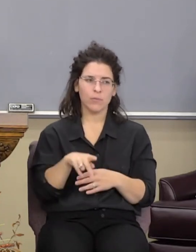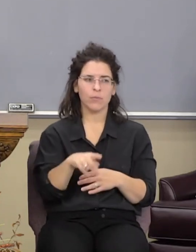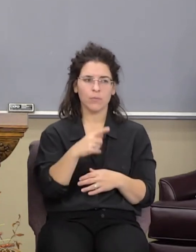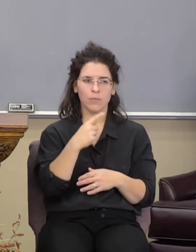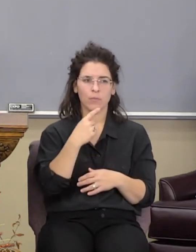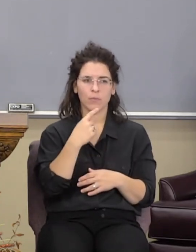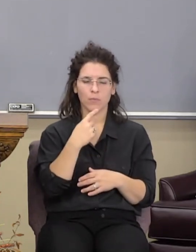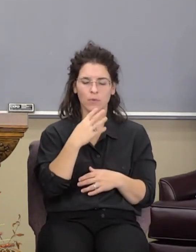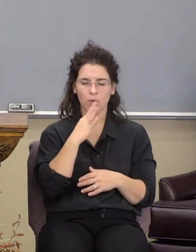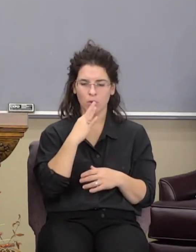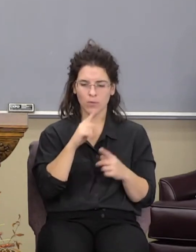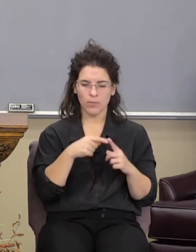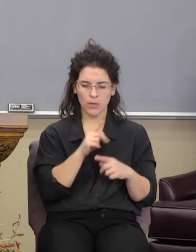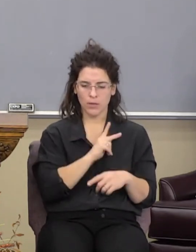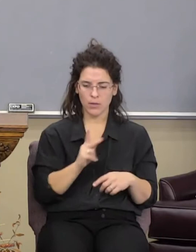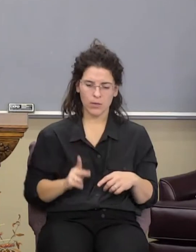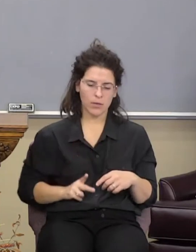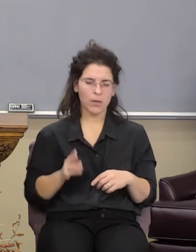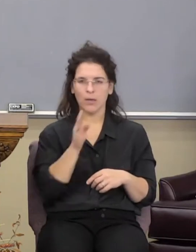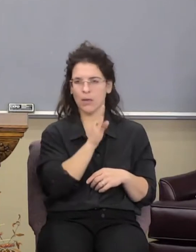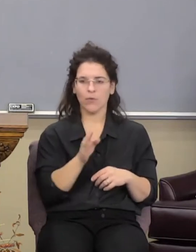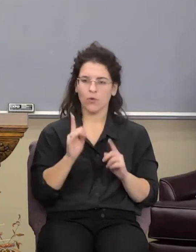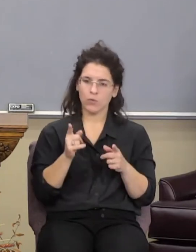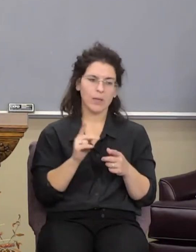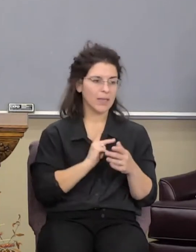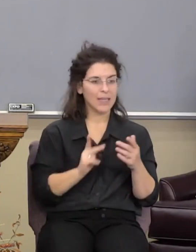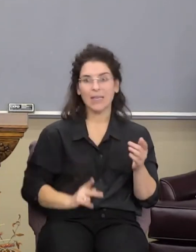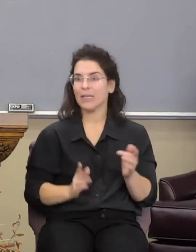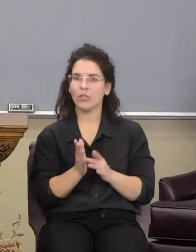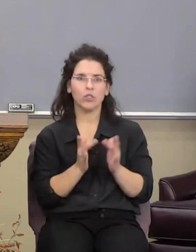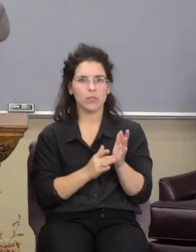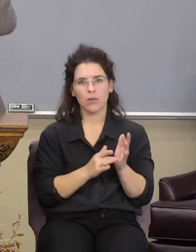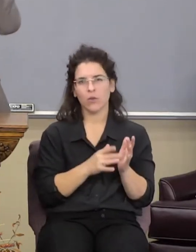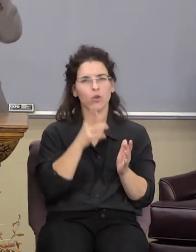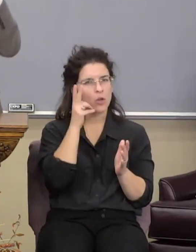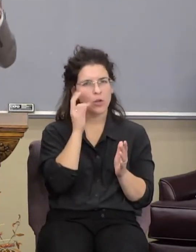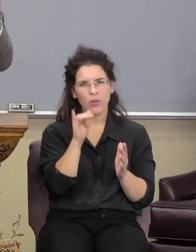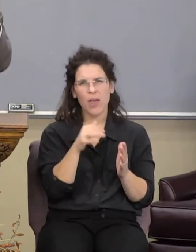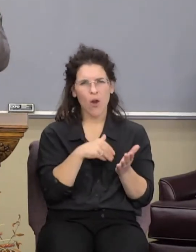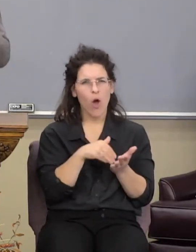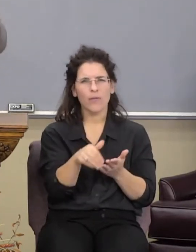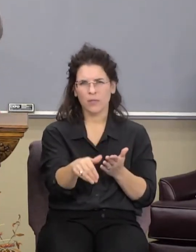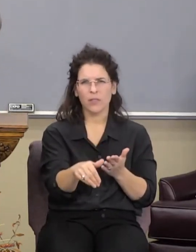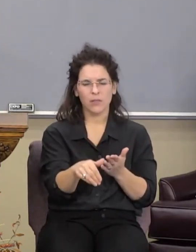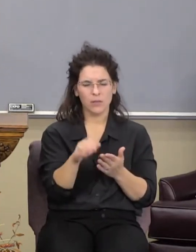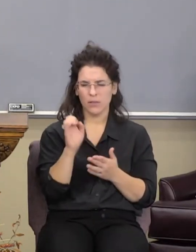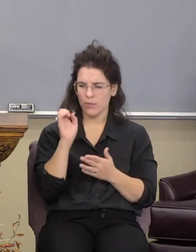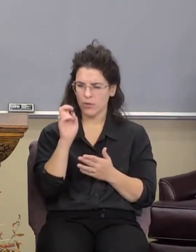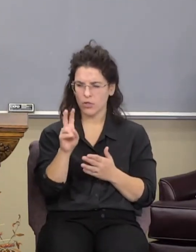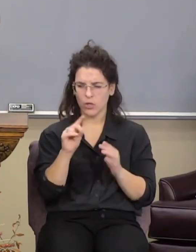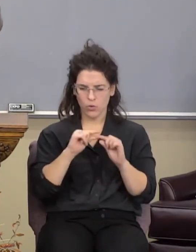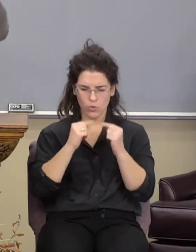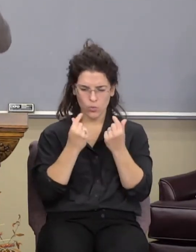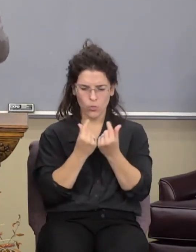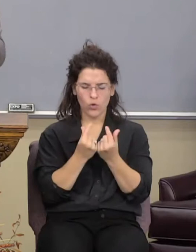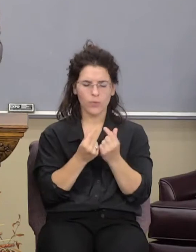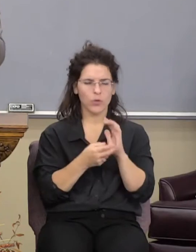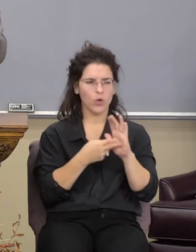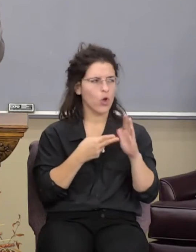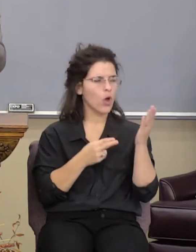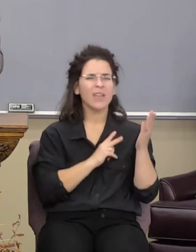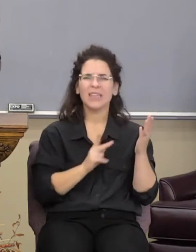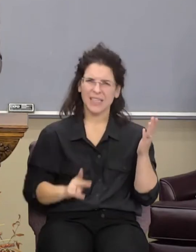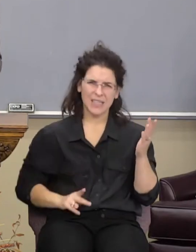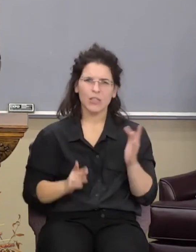king, by the way, he doesn't go around saying King Jesus. You'll hear that quite often. Evangelical groups, you know, they'll